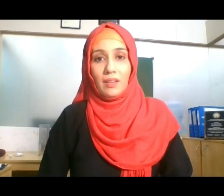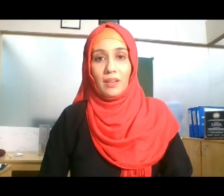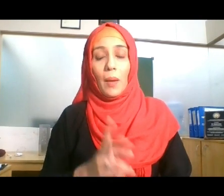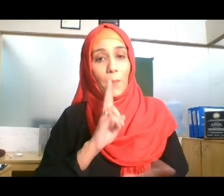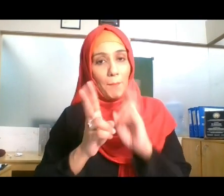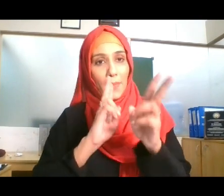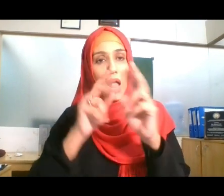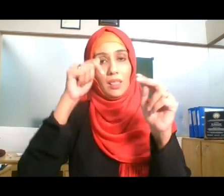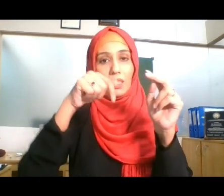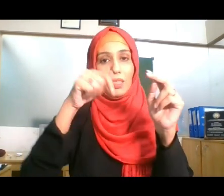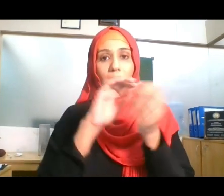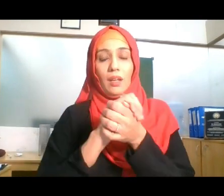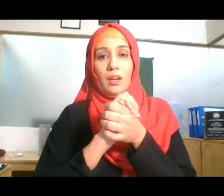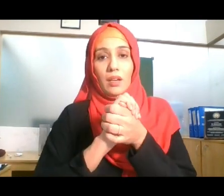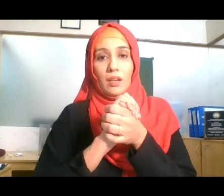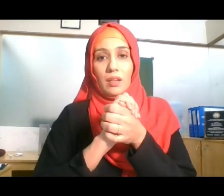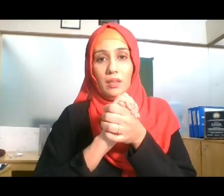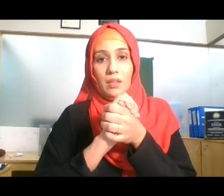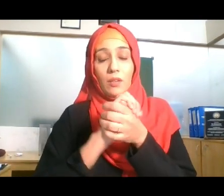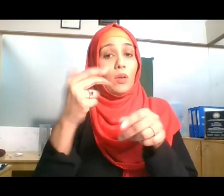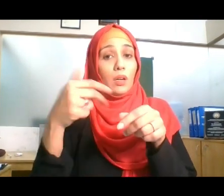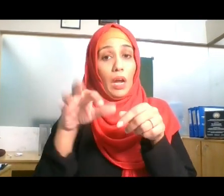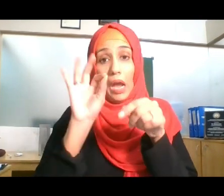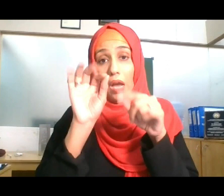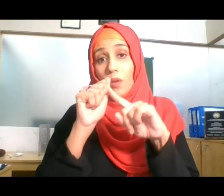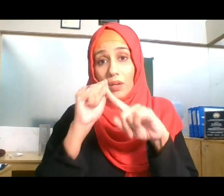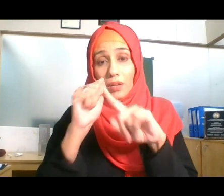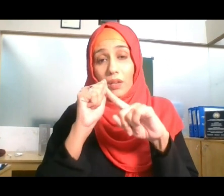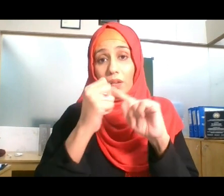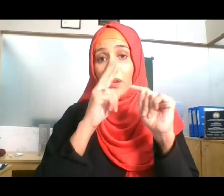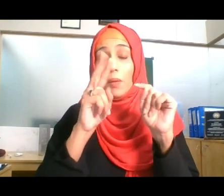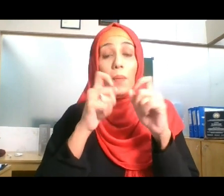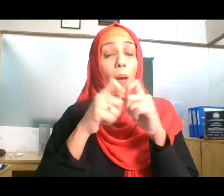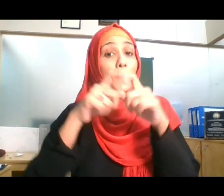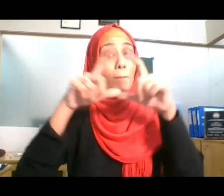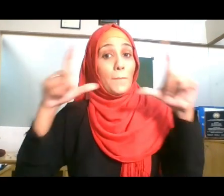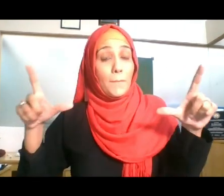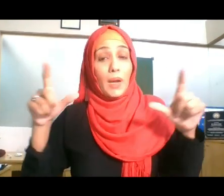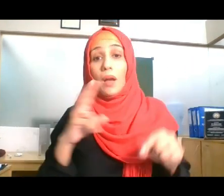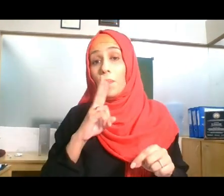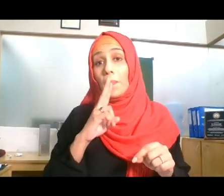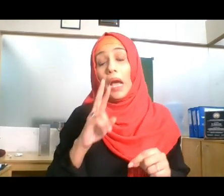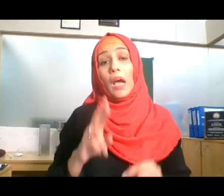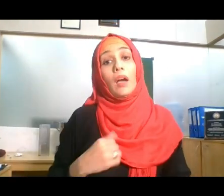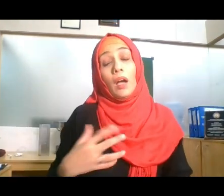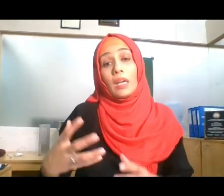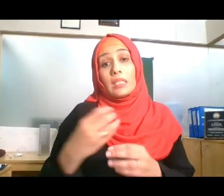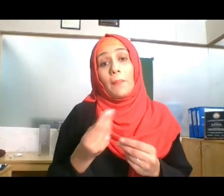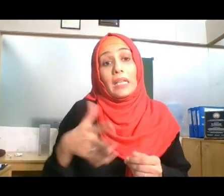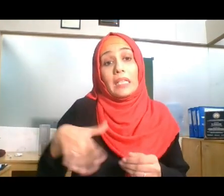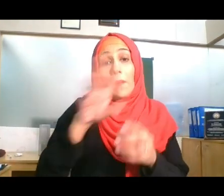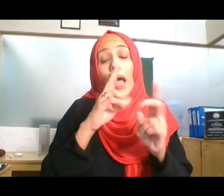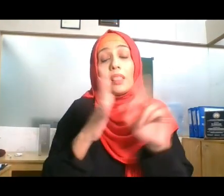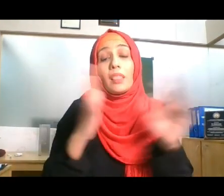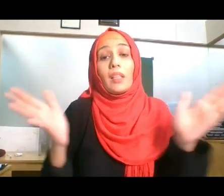discussion, we thought it would also be important to take a look at the broader regional landscape. So joining us today